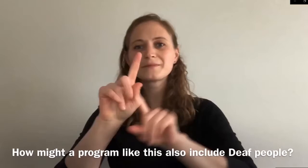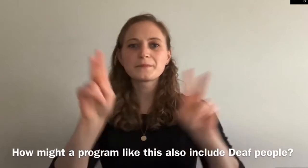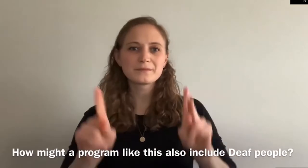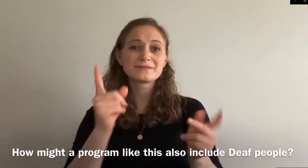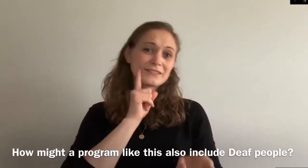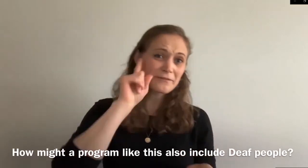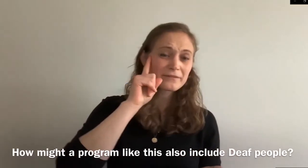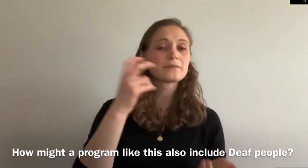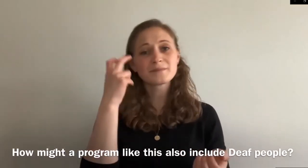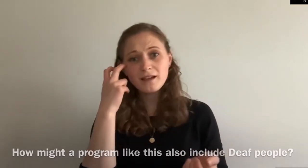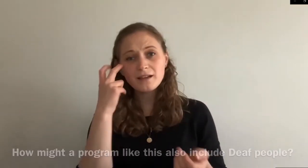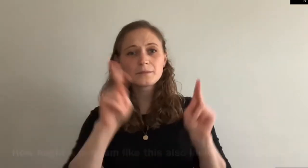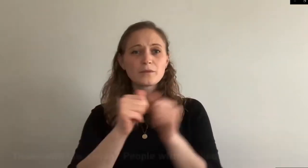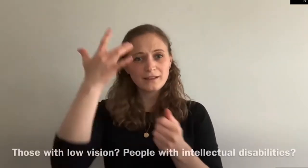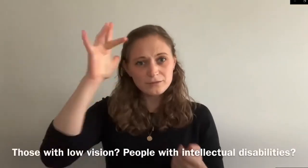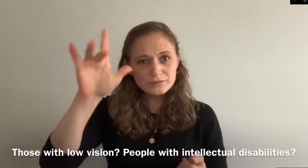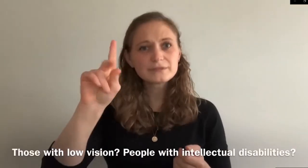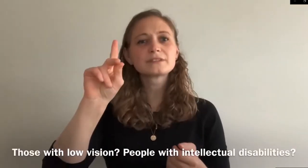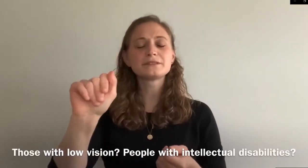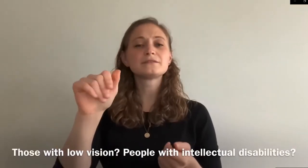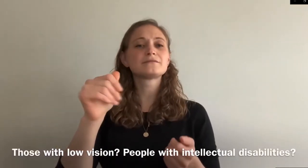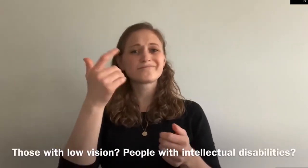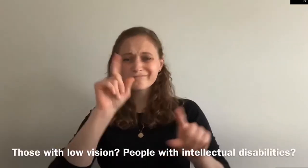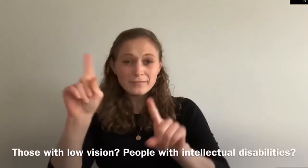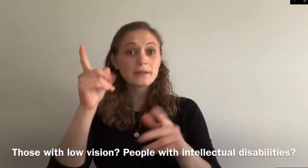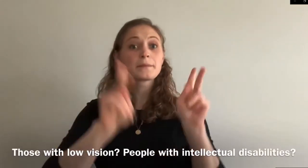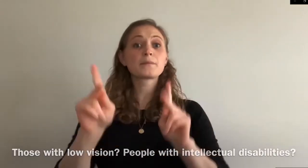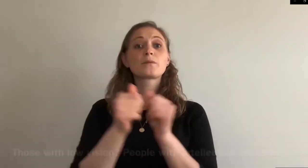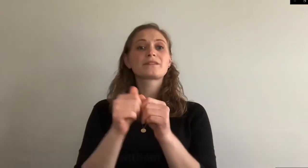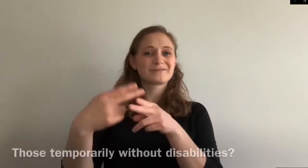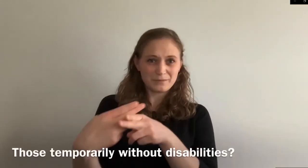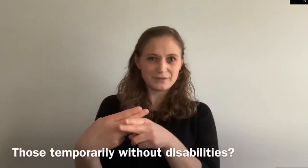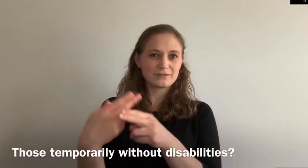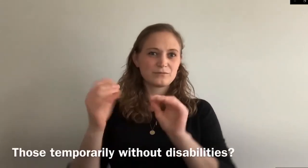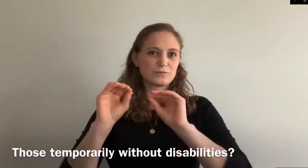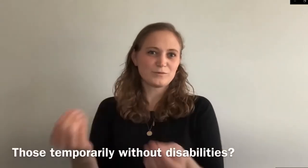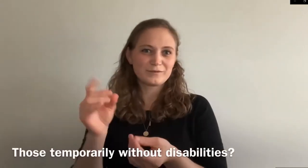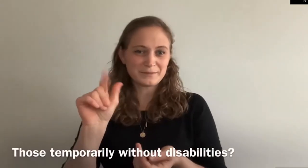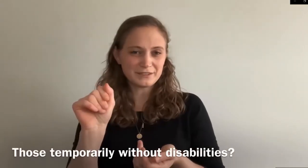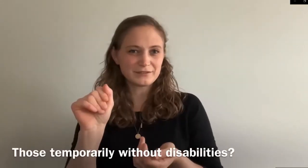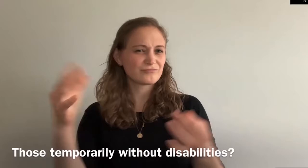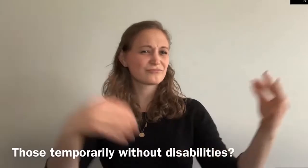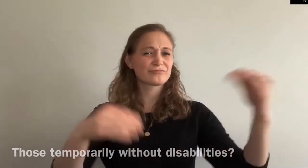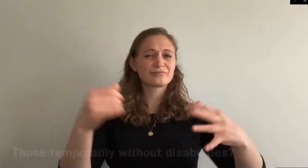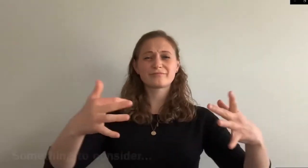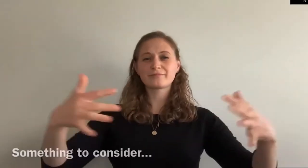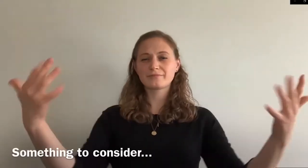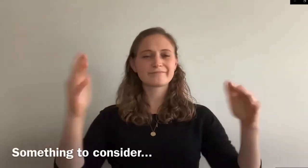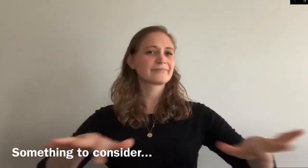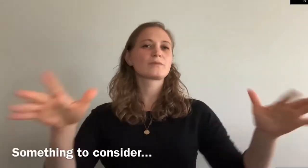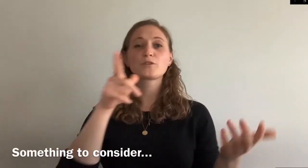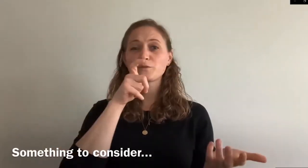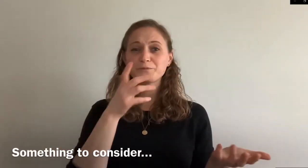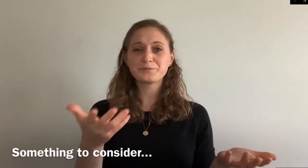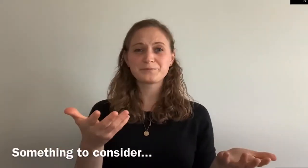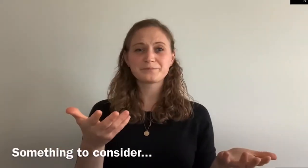programs like this be inclusive for deaf people, for people with low vision, for people with intellectual disabilities,